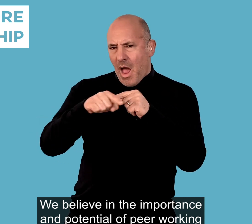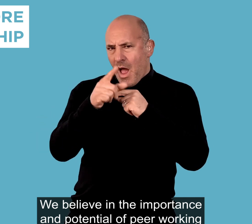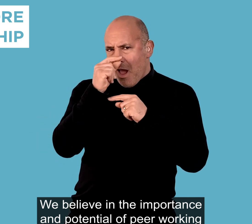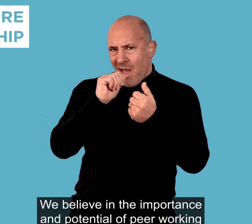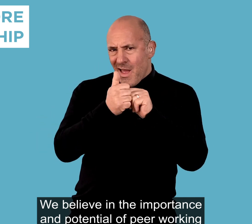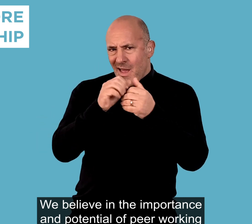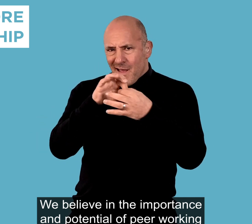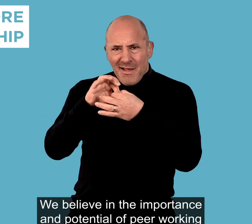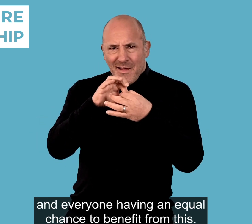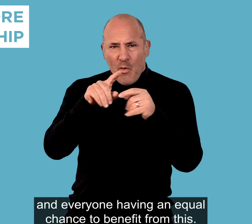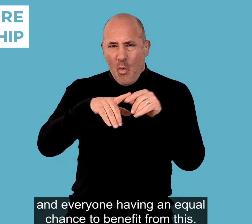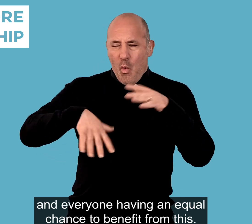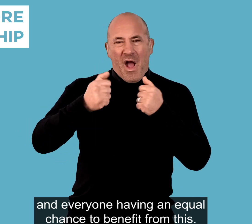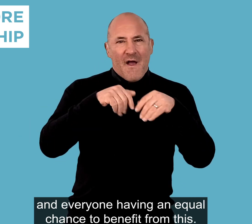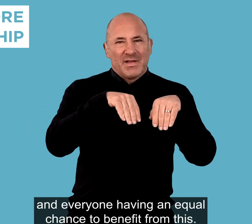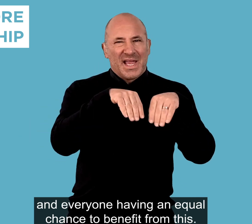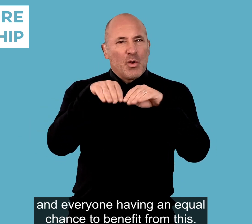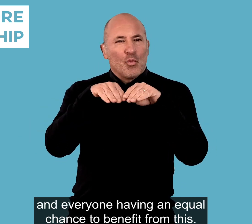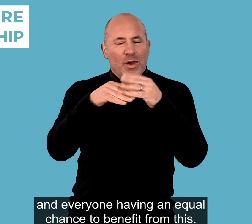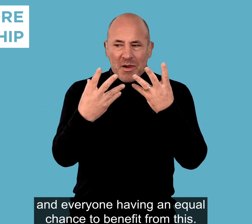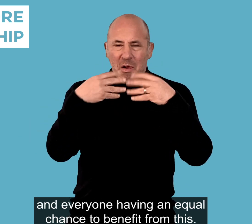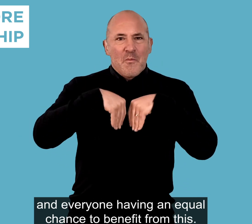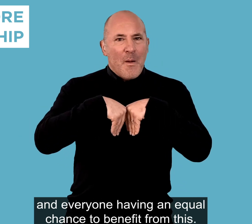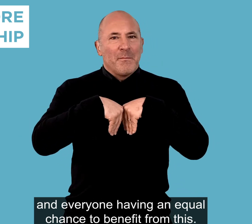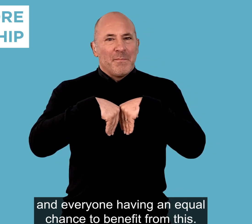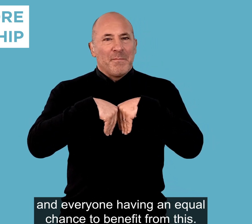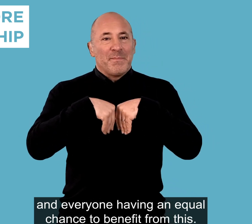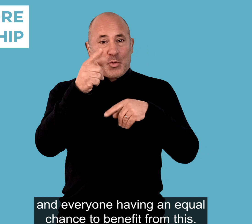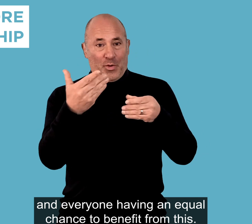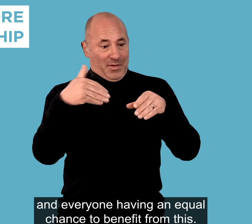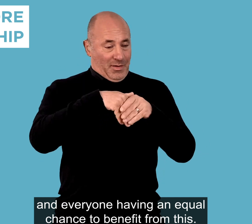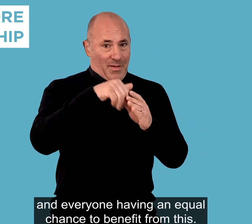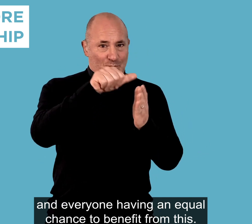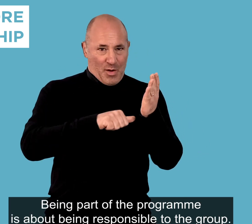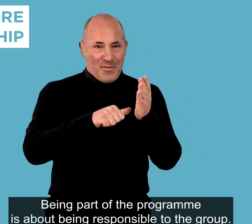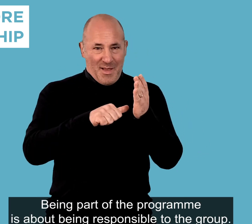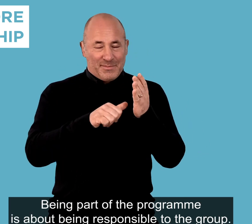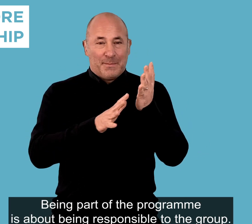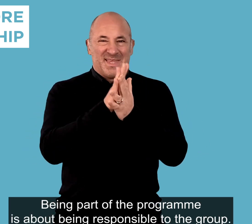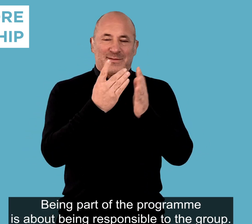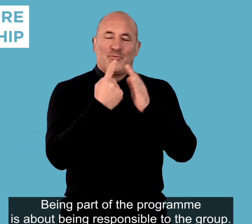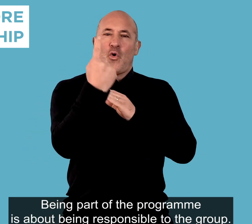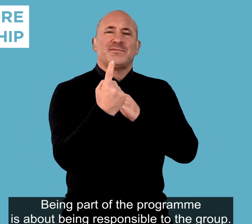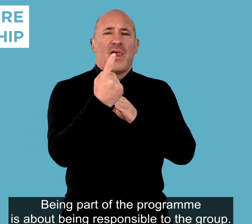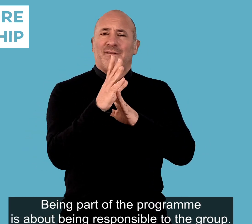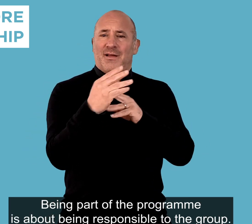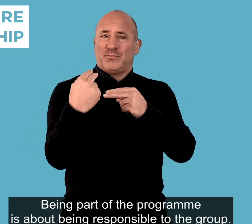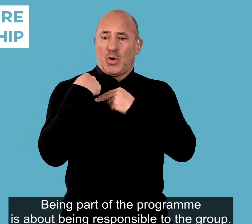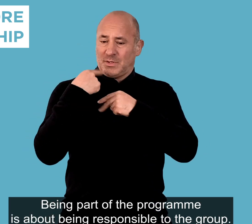10. And everyone having an equal chance to benefit from this Being part of the programme is about being